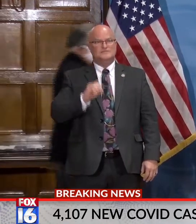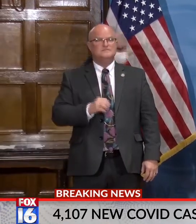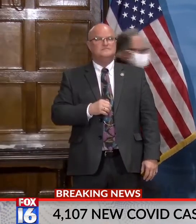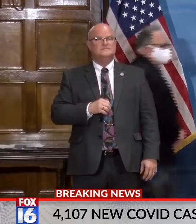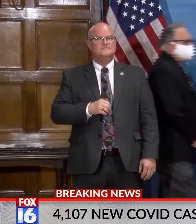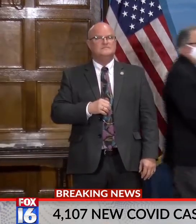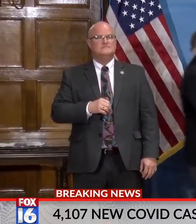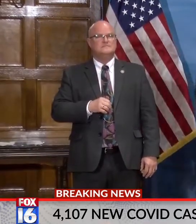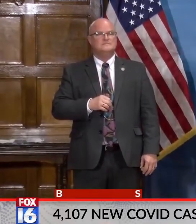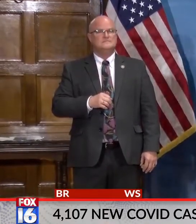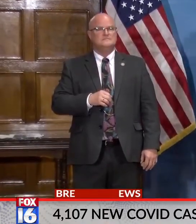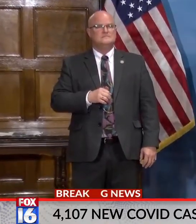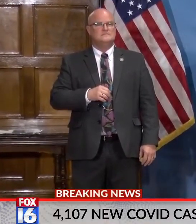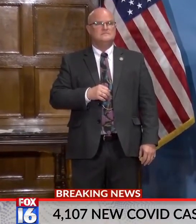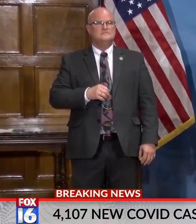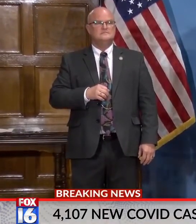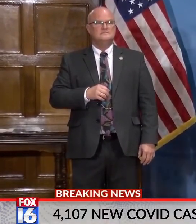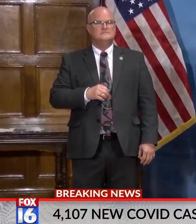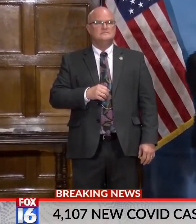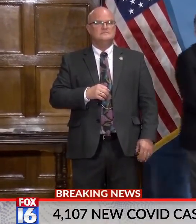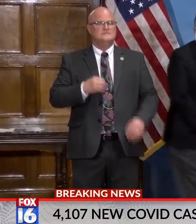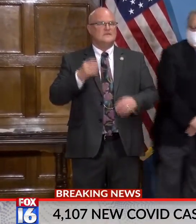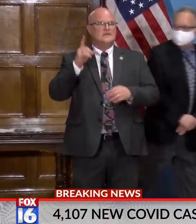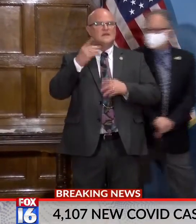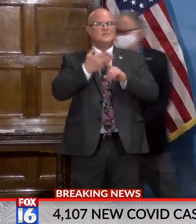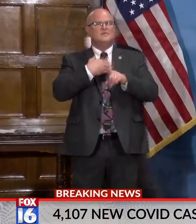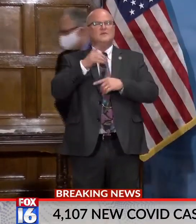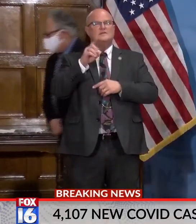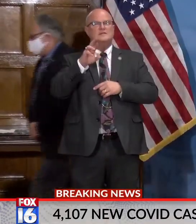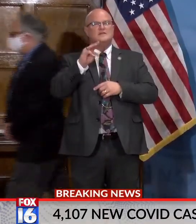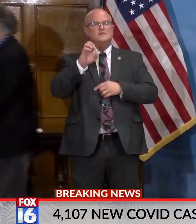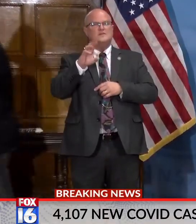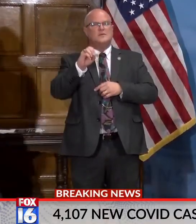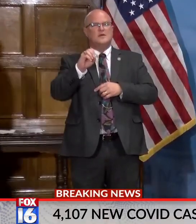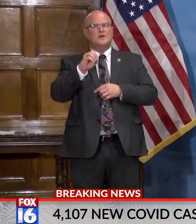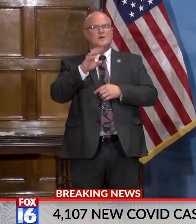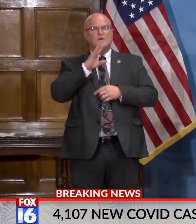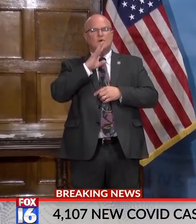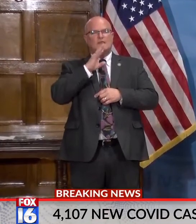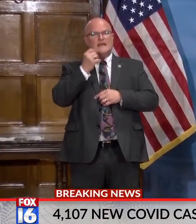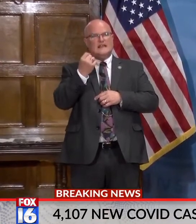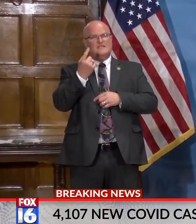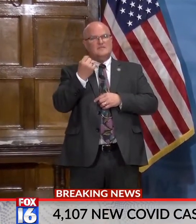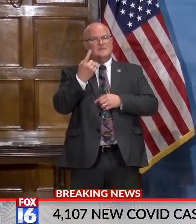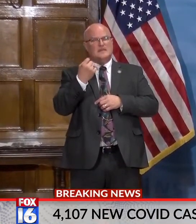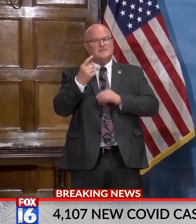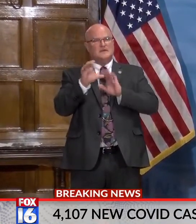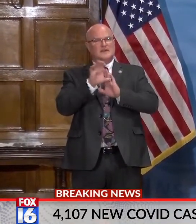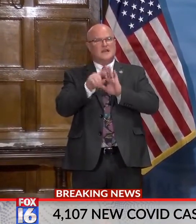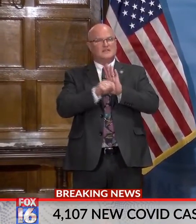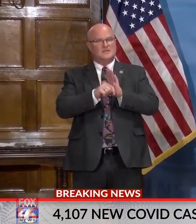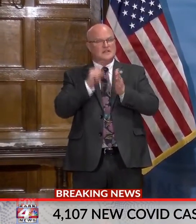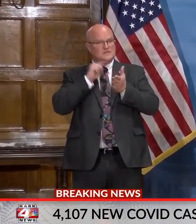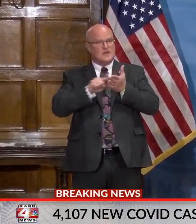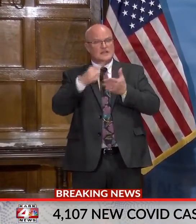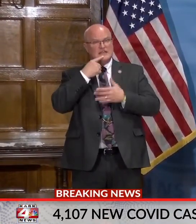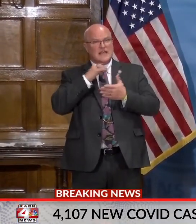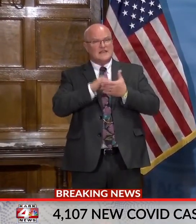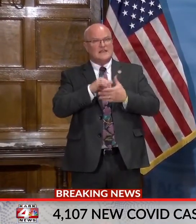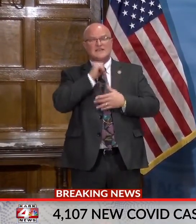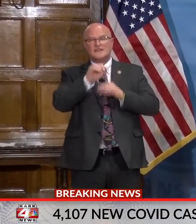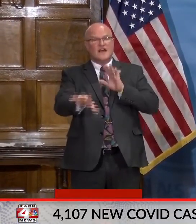And on that point, Governor, before Dr. Romero speaks, with that limitation of the 11 p.m. when contact tracers are saying that they are